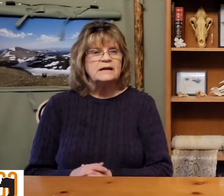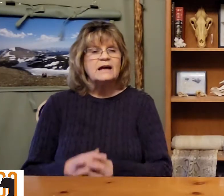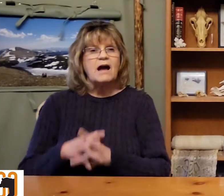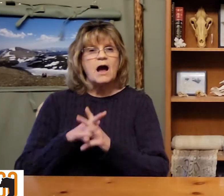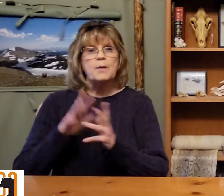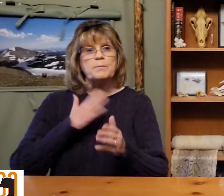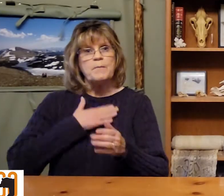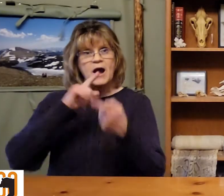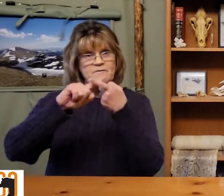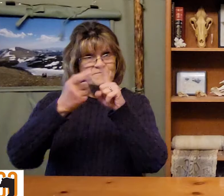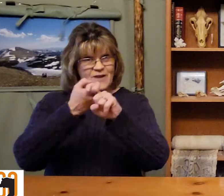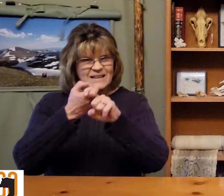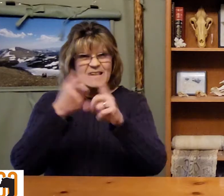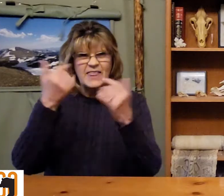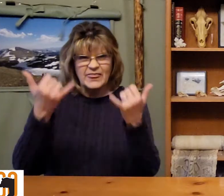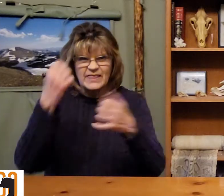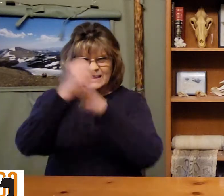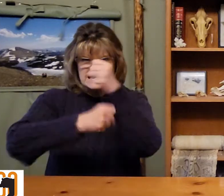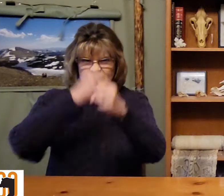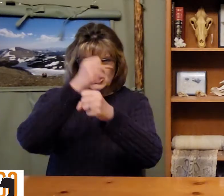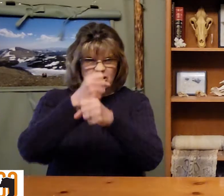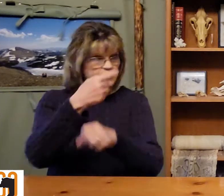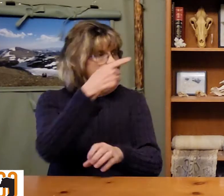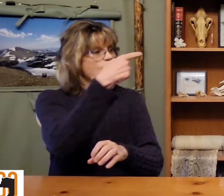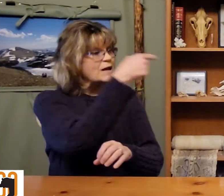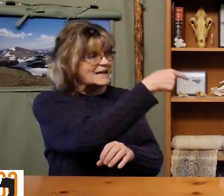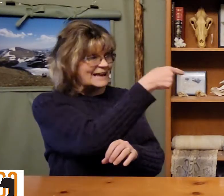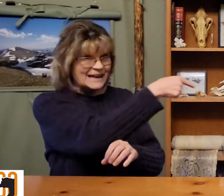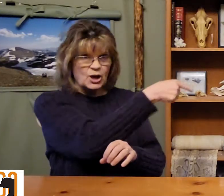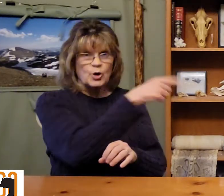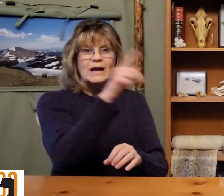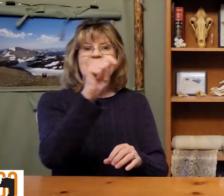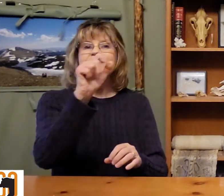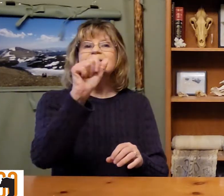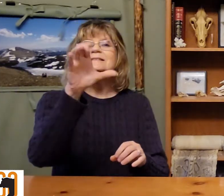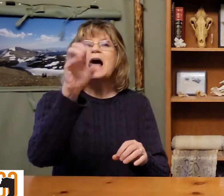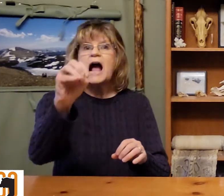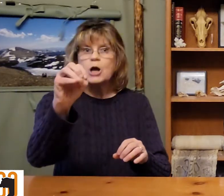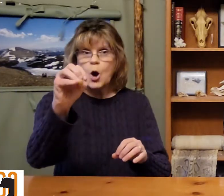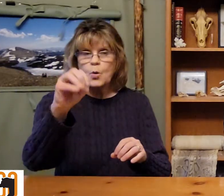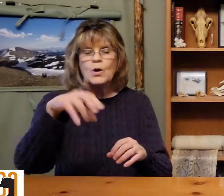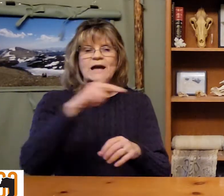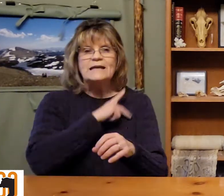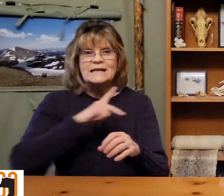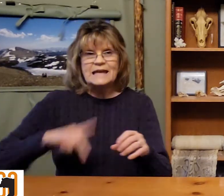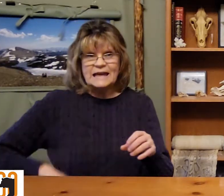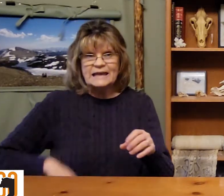All right, my friends, this here is Taco, and Taco is a California king snake.